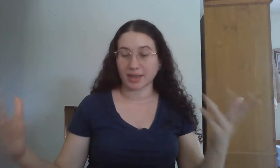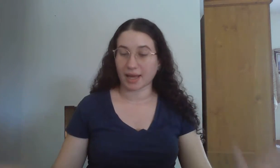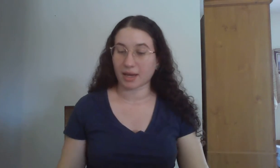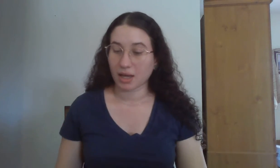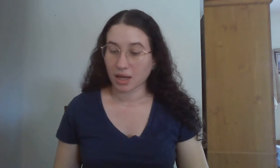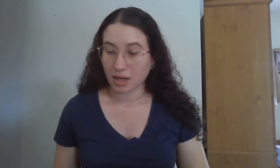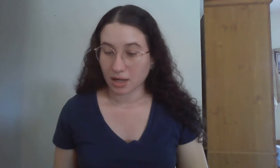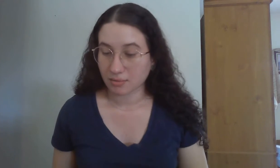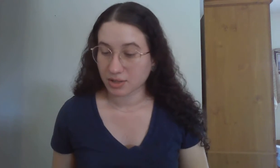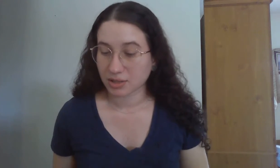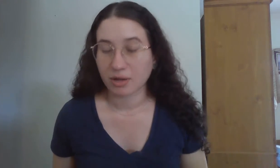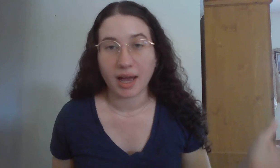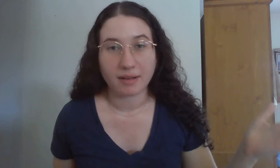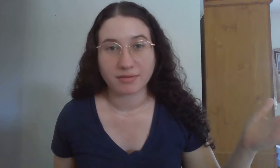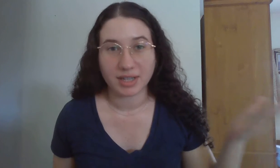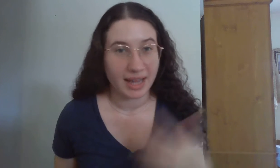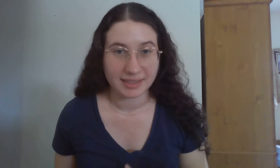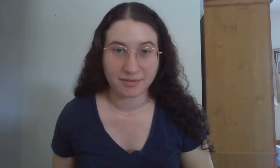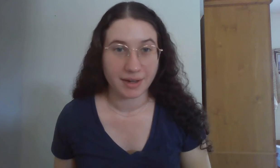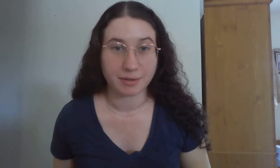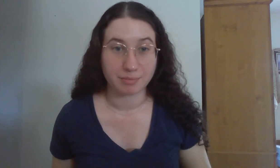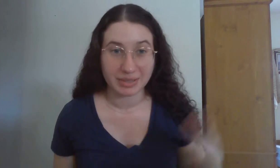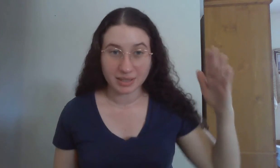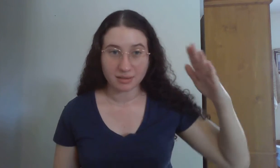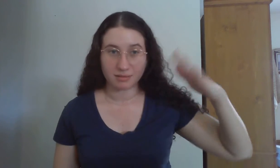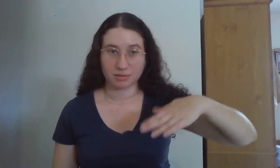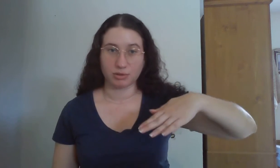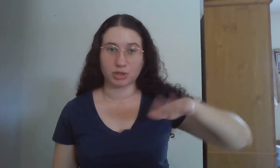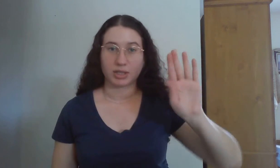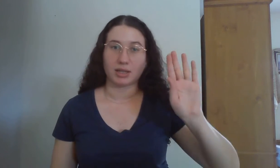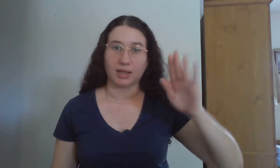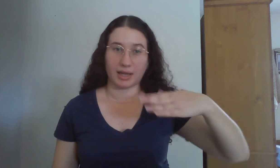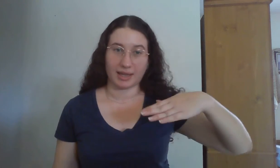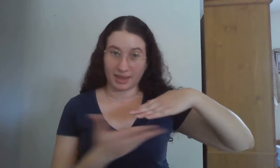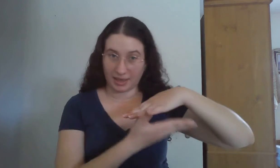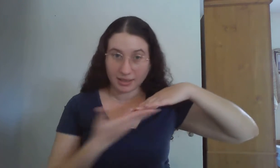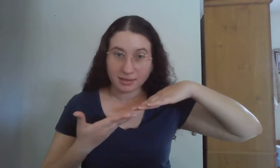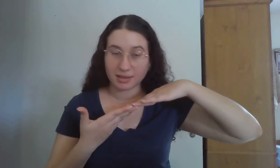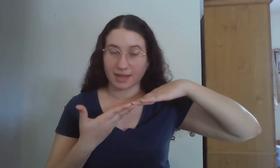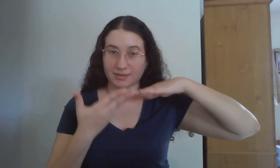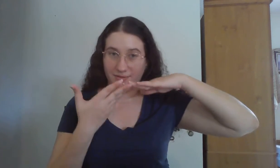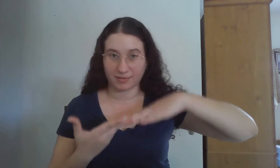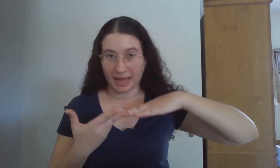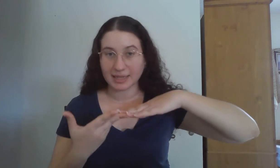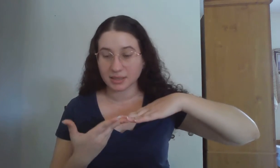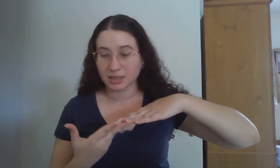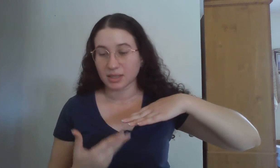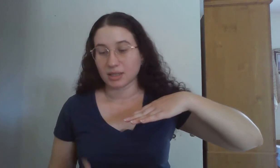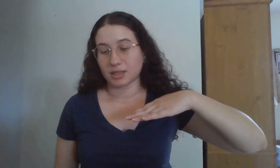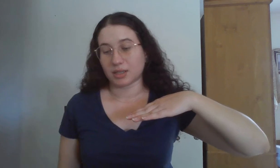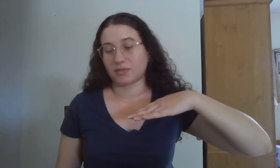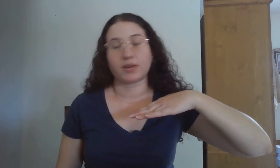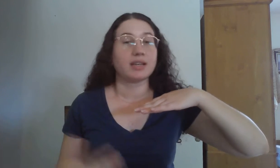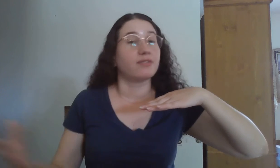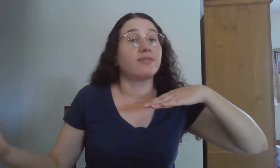that. Then you have a classifier B, usually like this, as in flat. It's for any